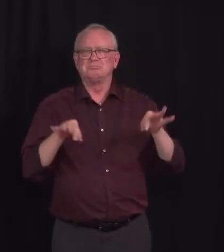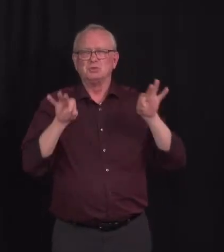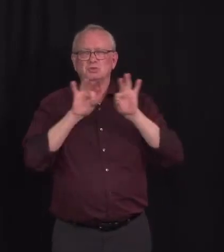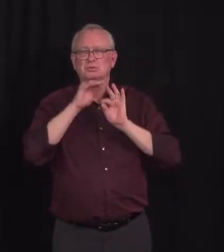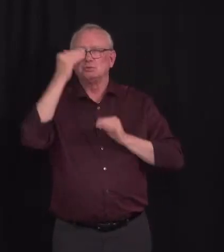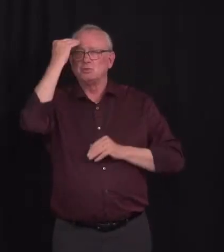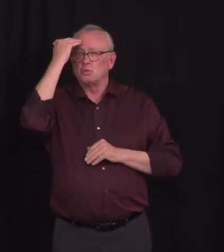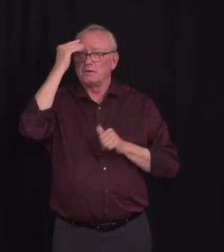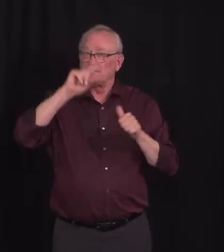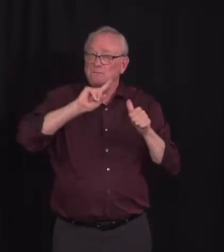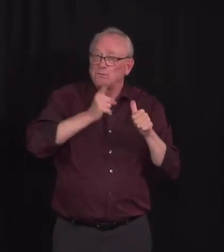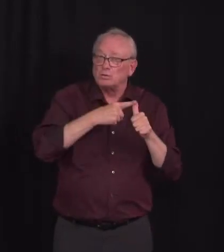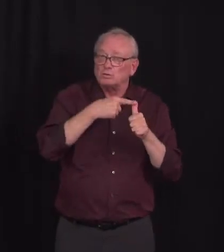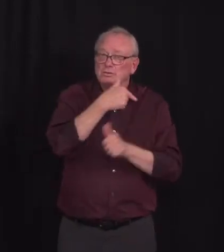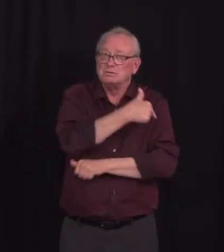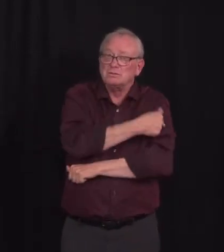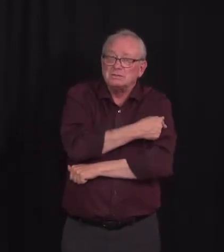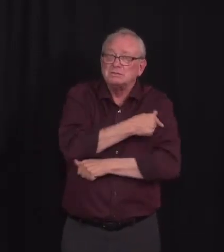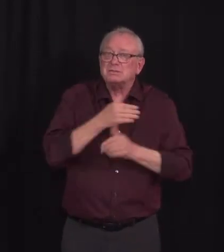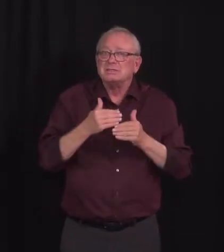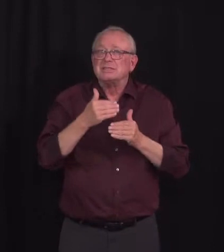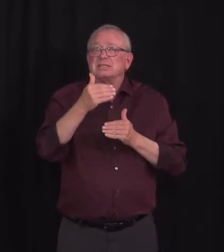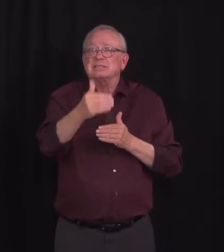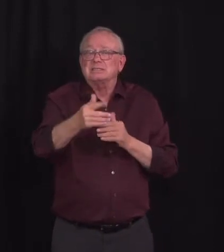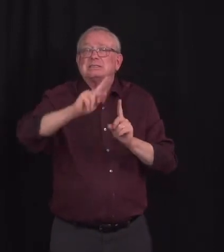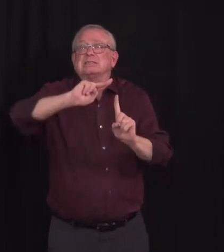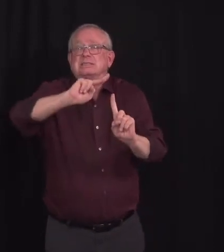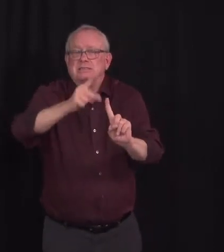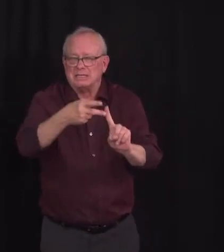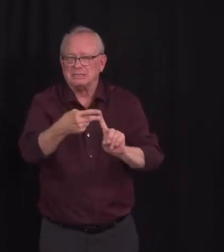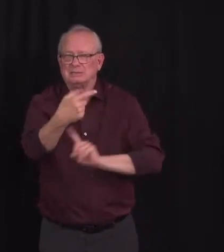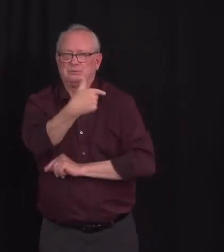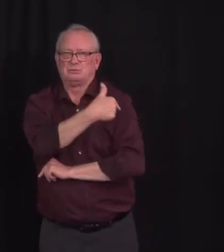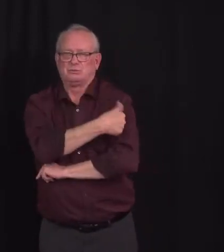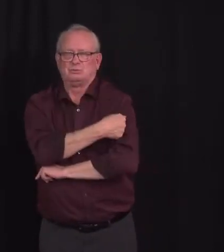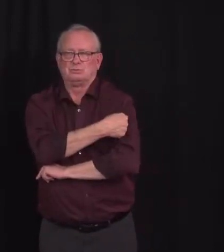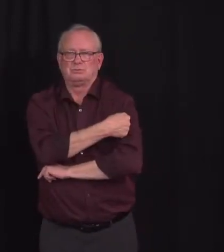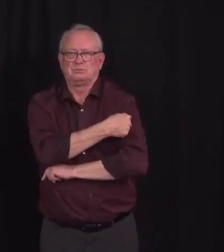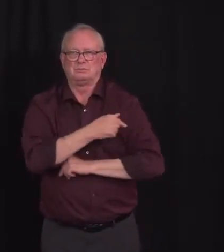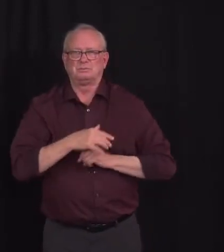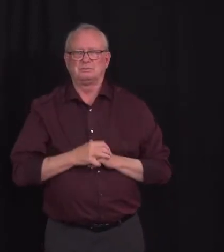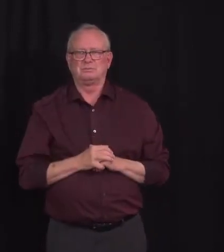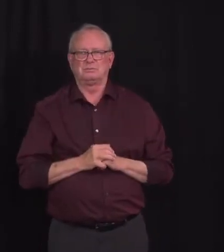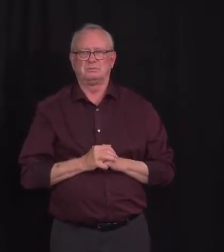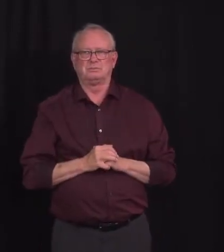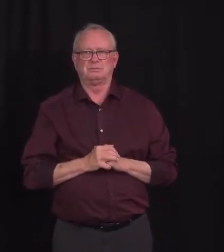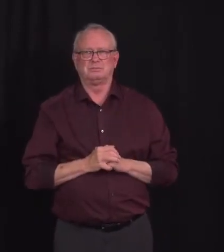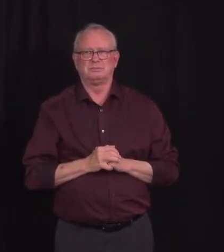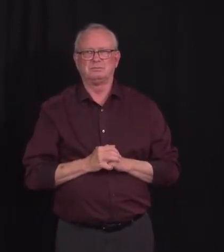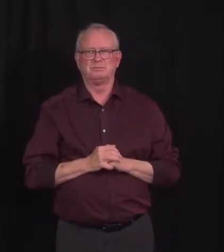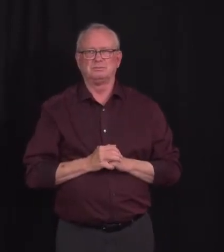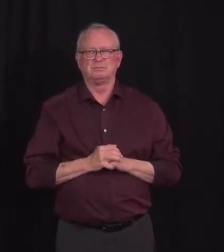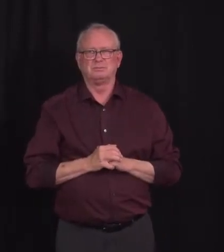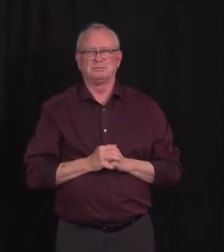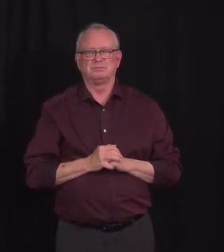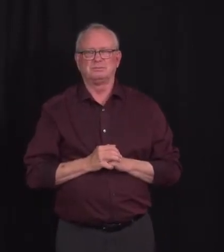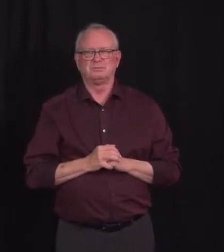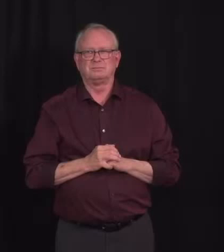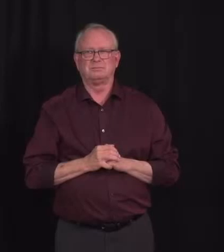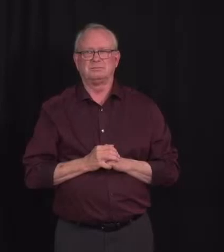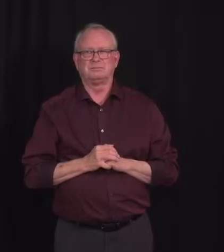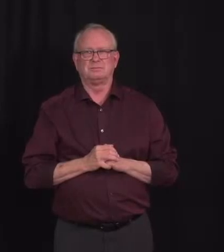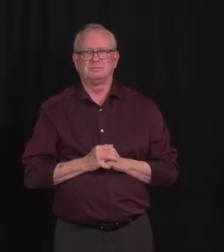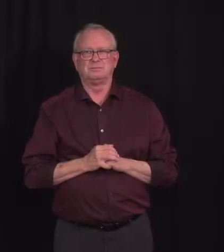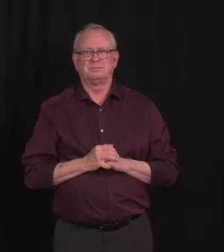along behind, and that post-infection immunity, again, was based on the cases that we'd seen and then that presumed population